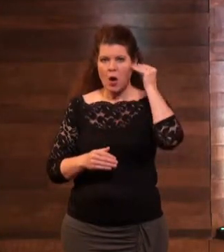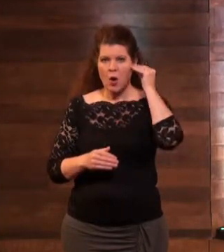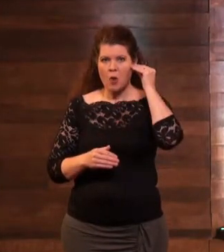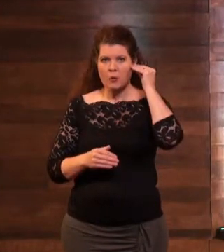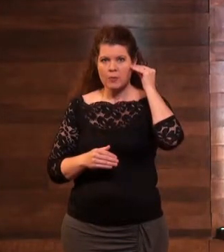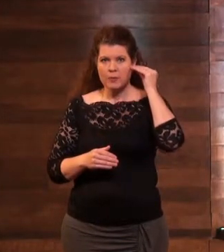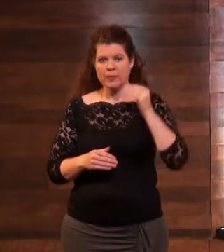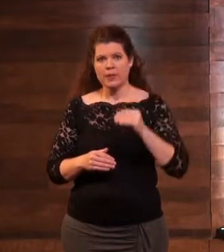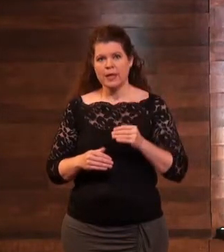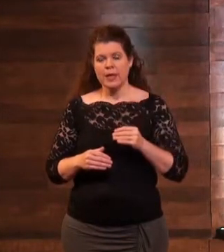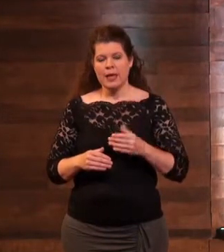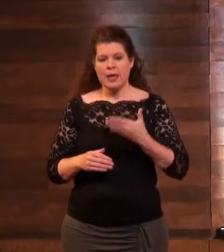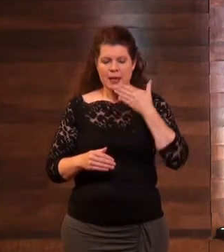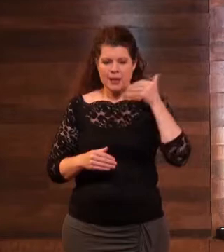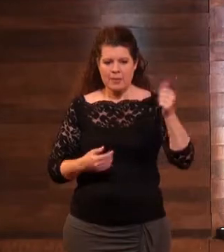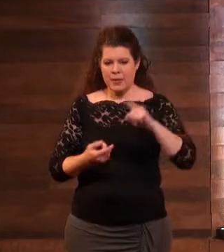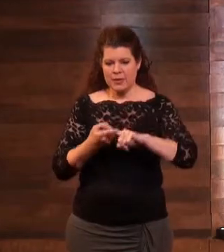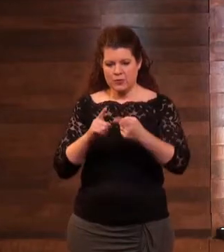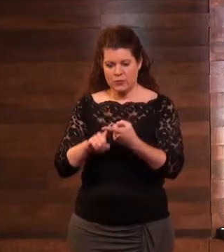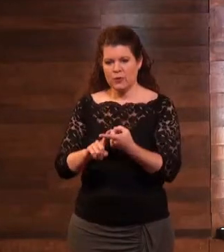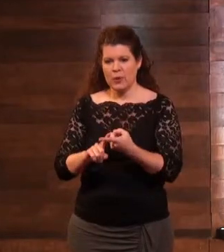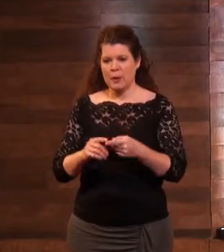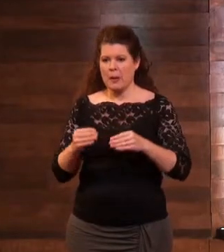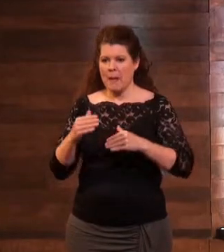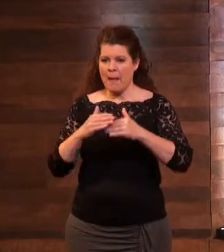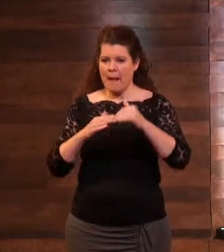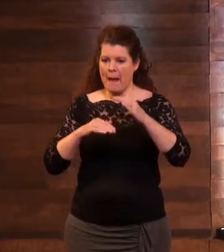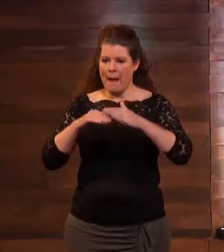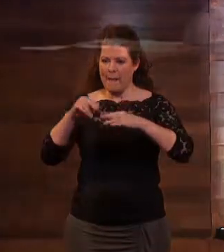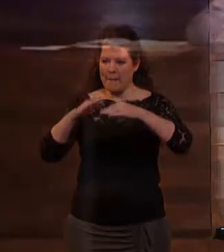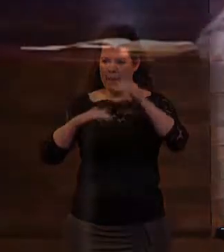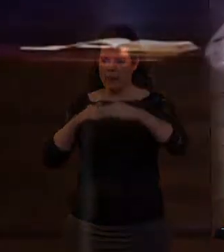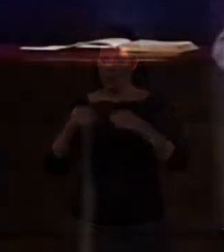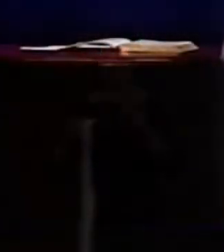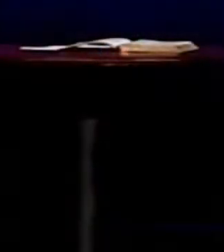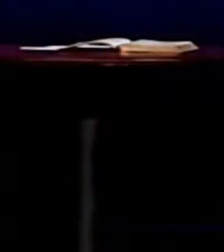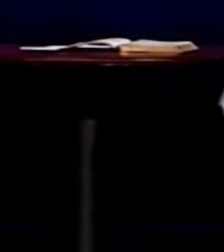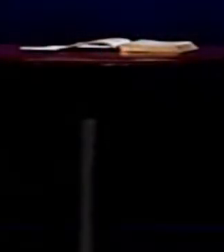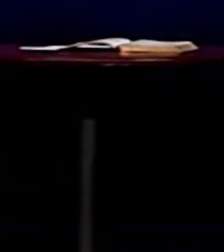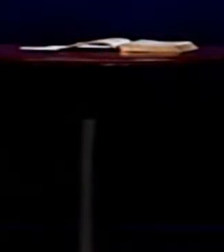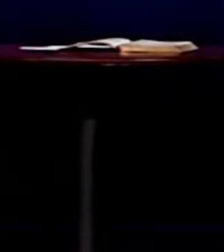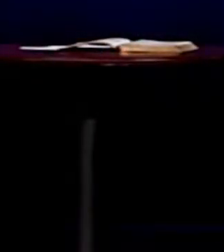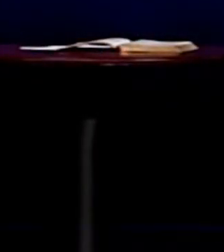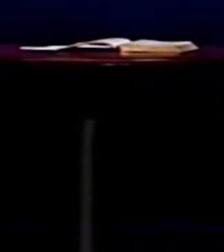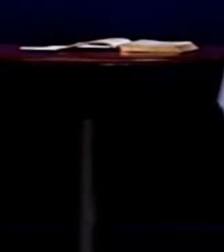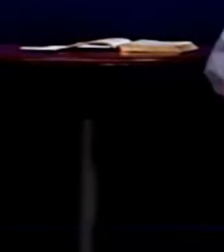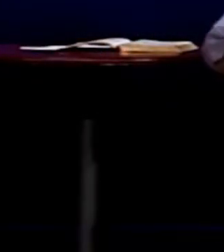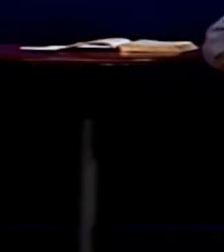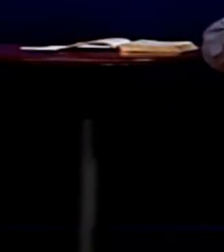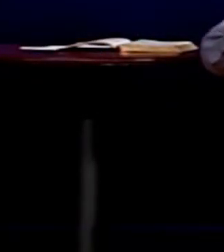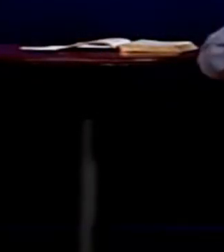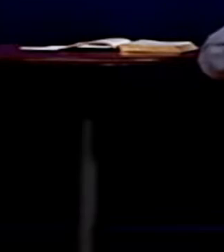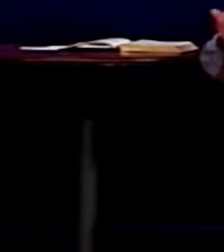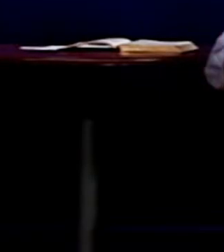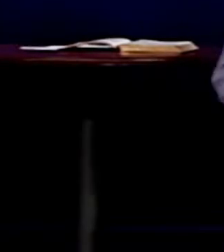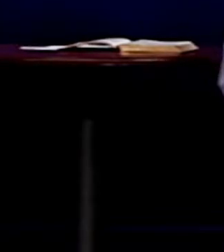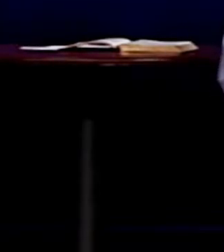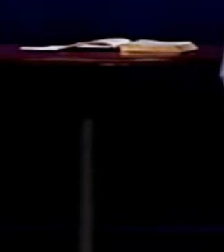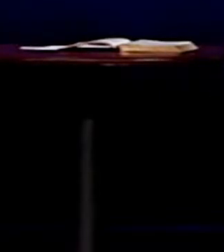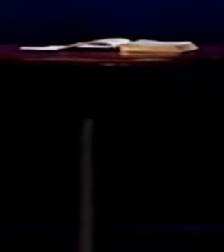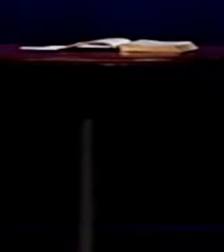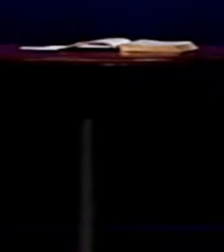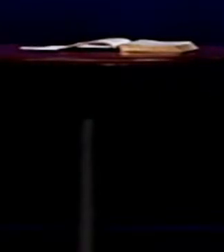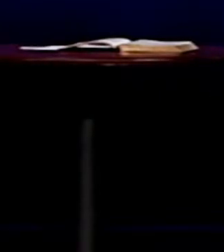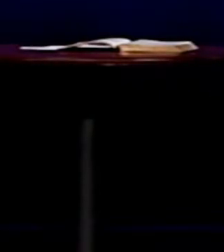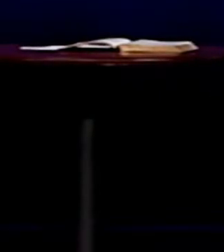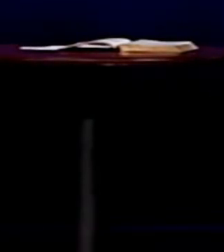our house for us, and he's still our best friend. So that tells you something about his work ethic. Anyway, built our house. And something happened I want to tell you about, and then